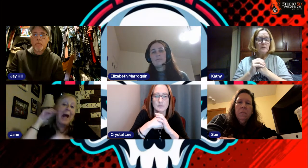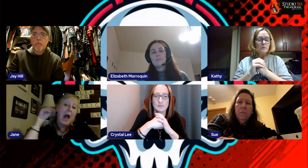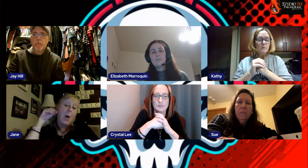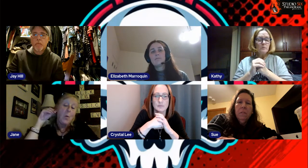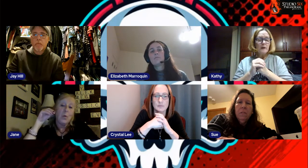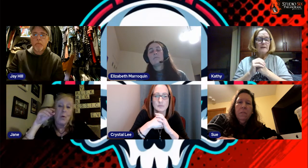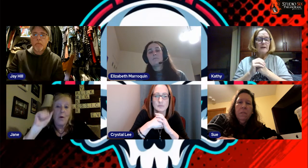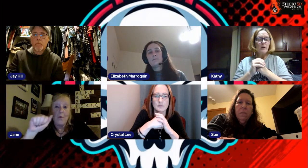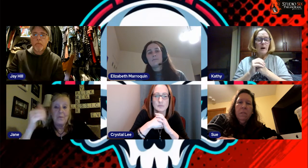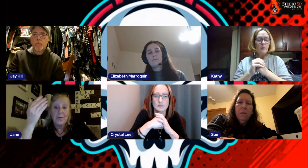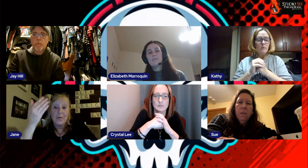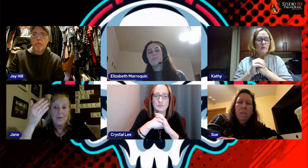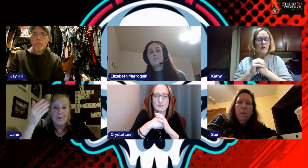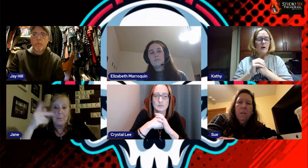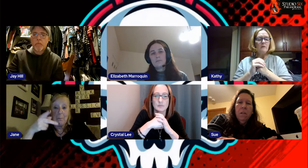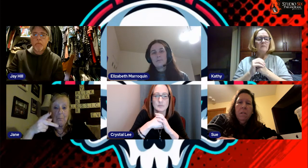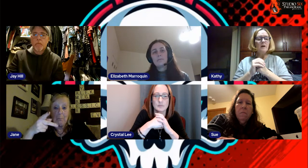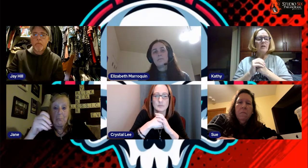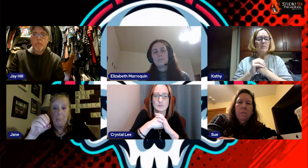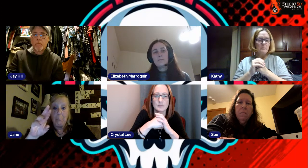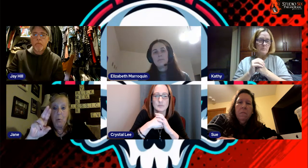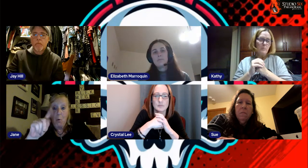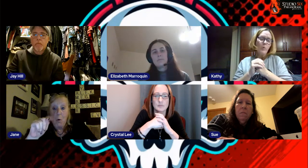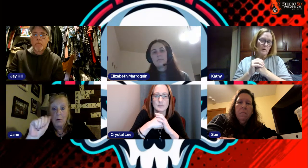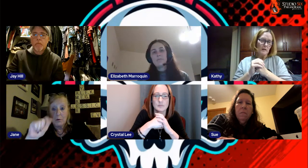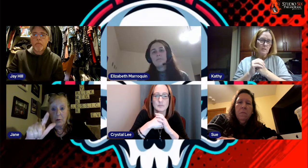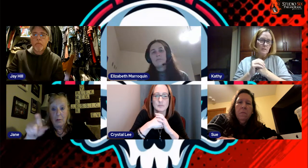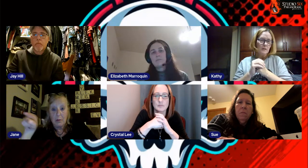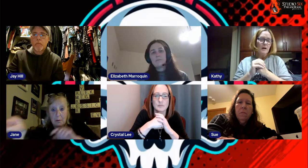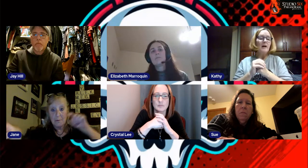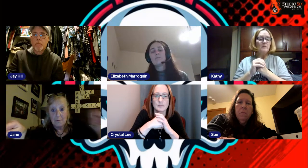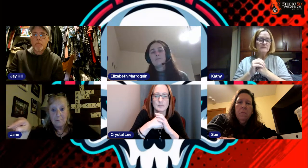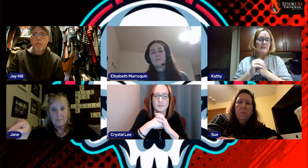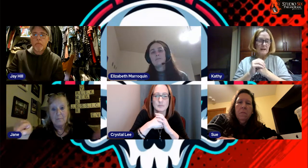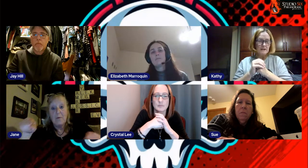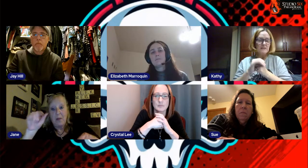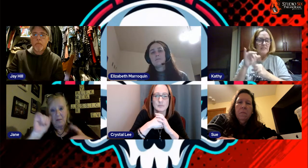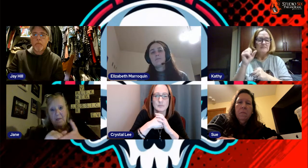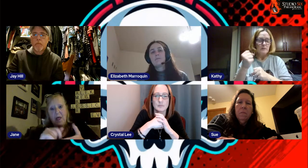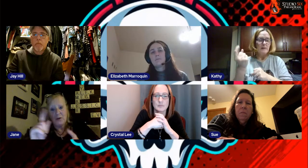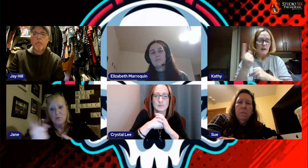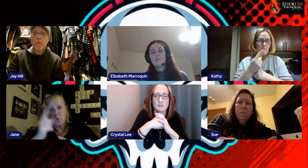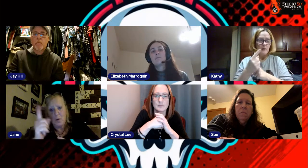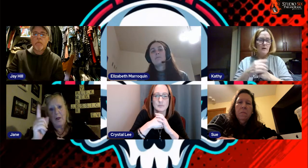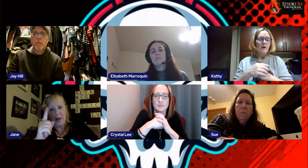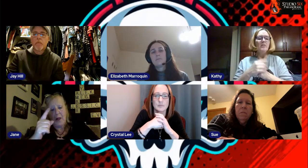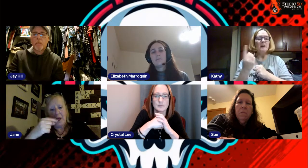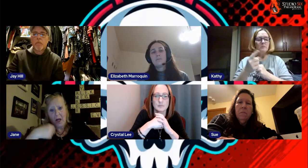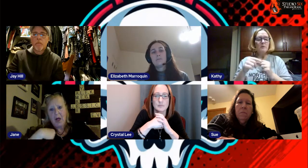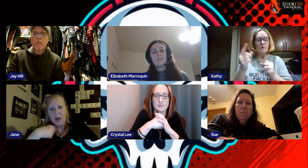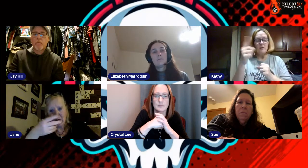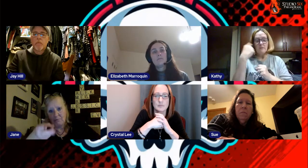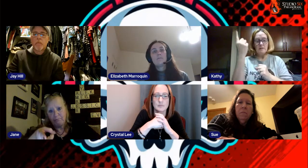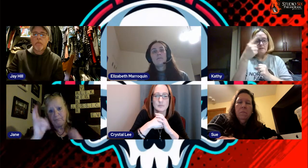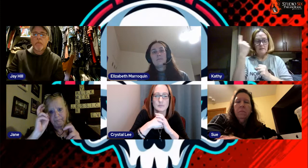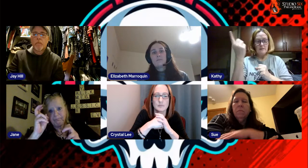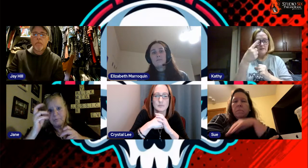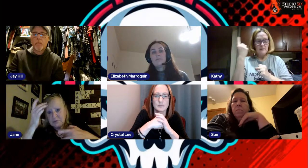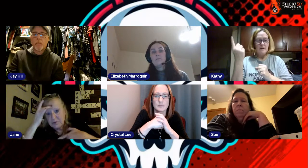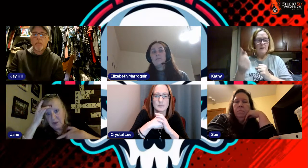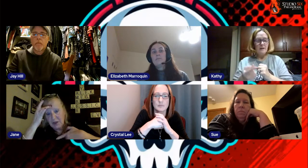gone through and come out of the portal. And you said yes. And then someone came up. That's when you got